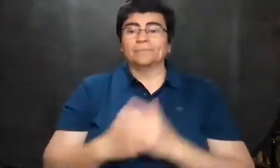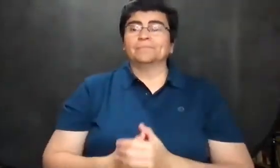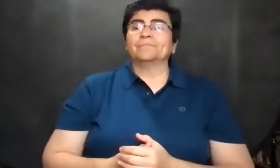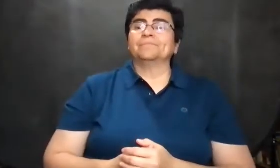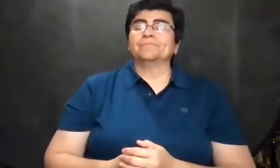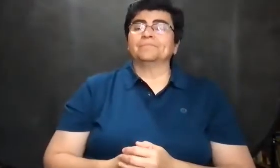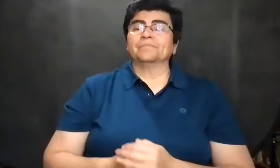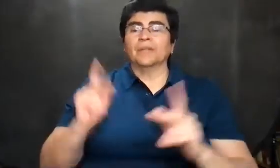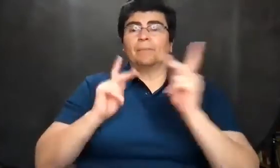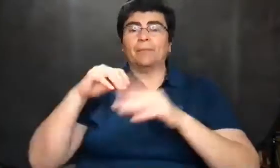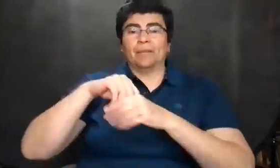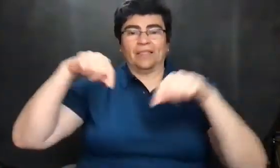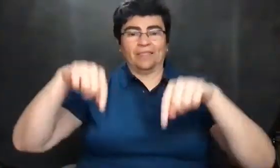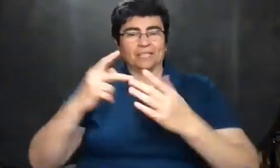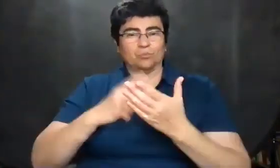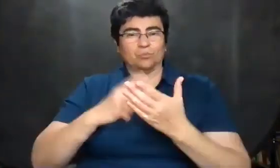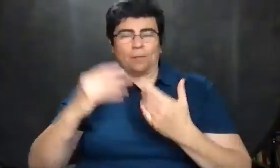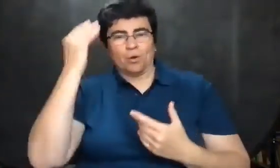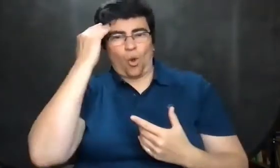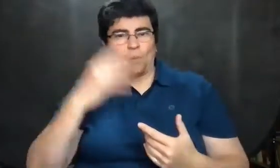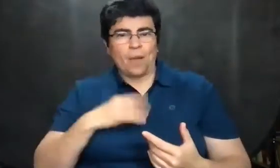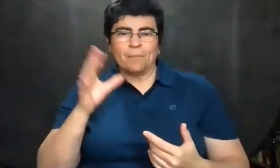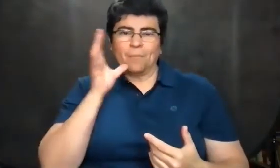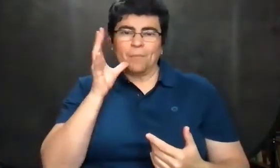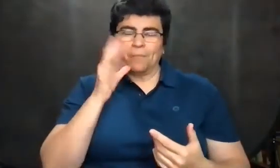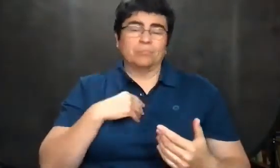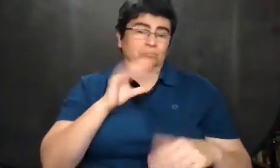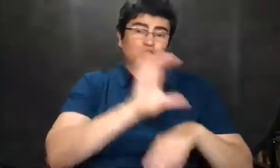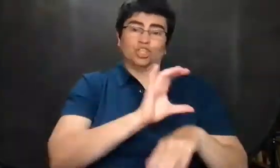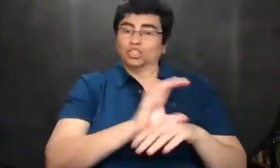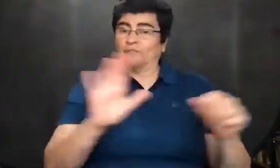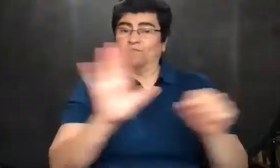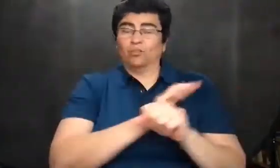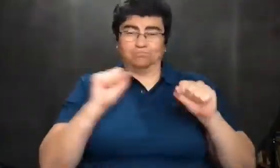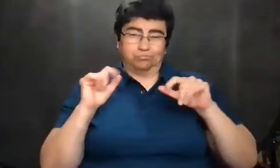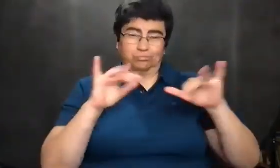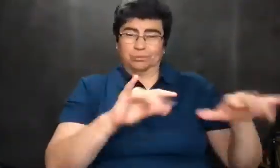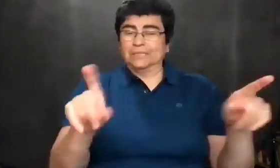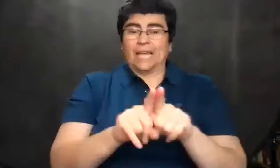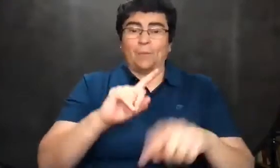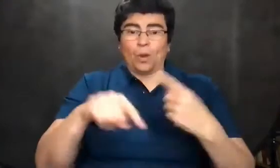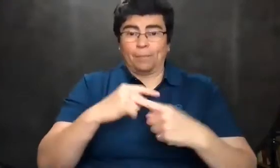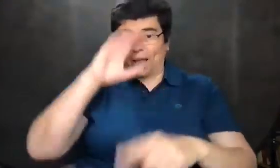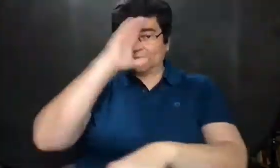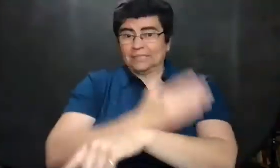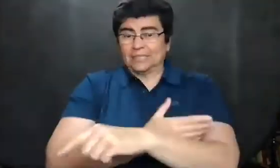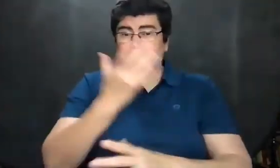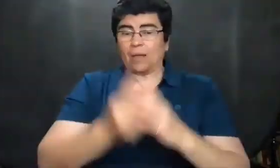People in this program know my mother. And again, the church was full, just like it was when my son passed. The church was absolutely